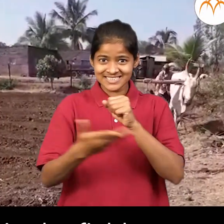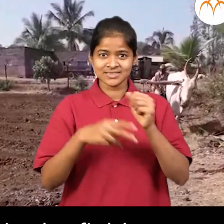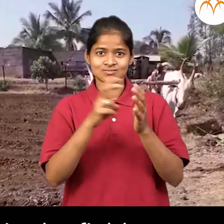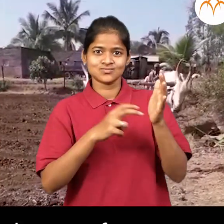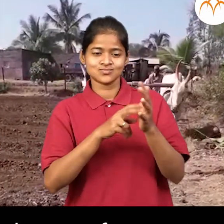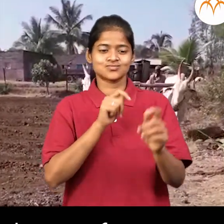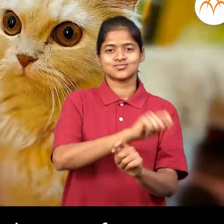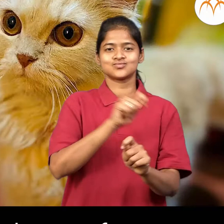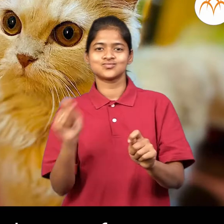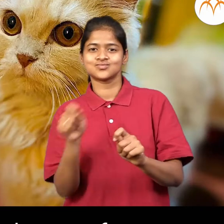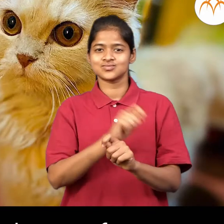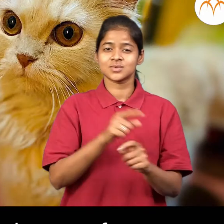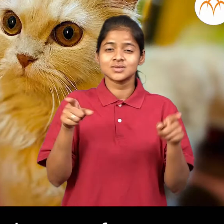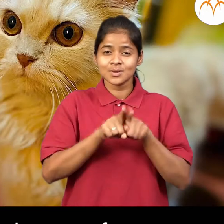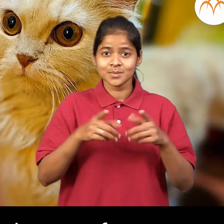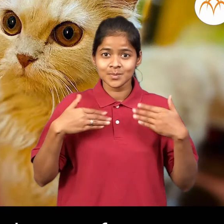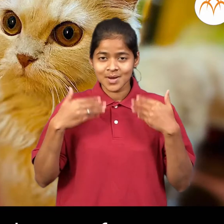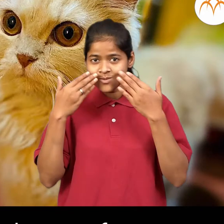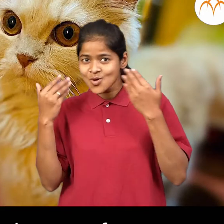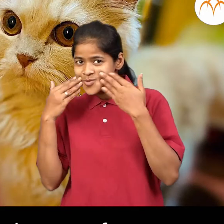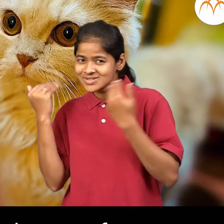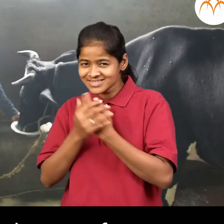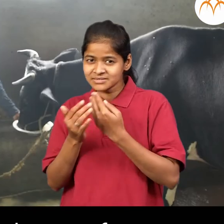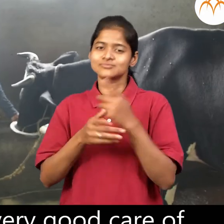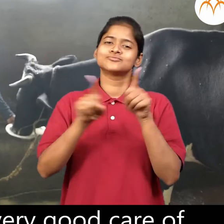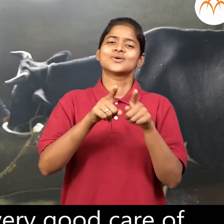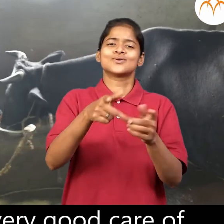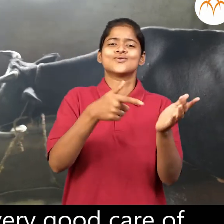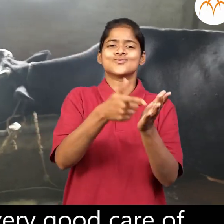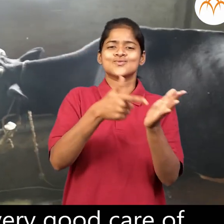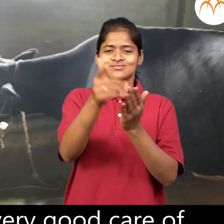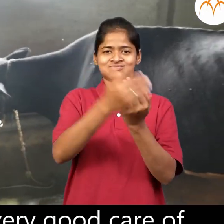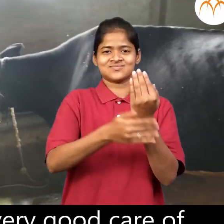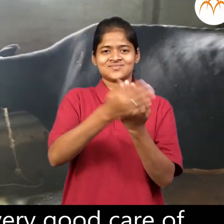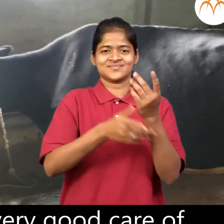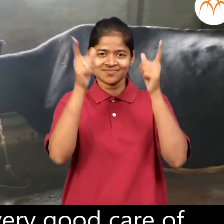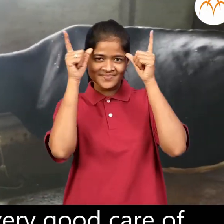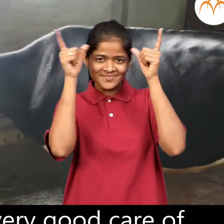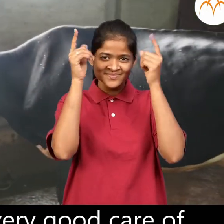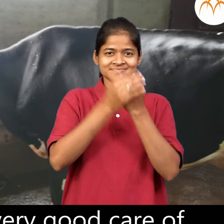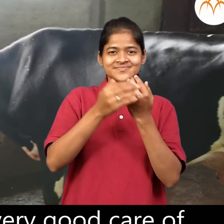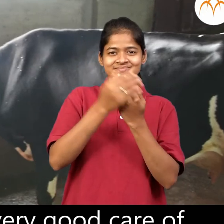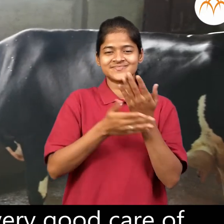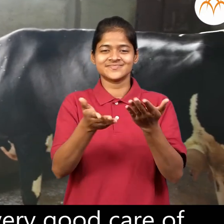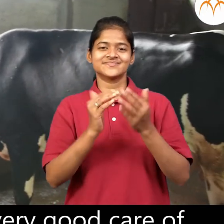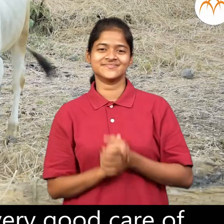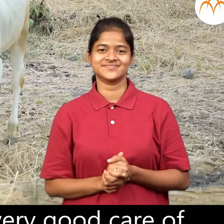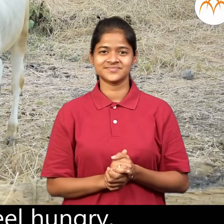fields. Just as we take good care of our cat, the villagers take very good care of their cows and buffaloes.